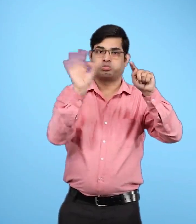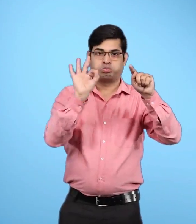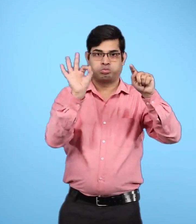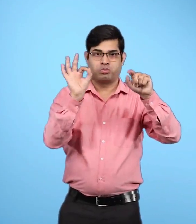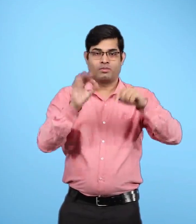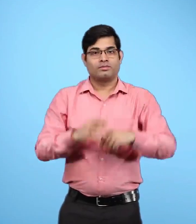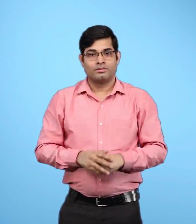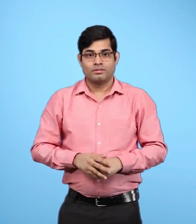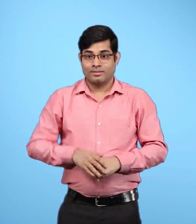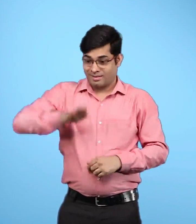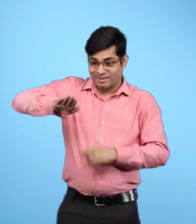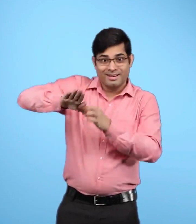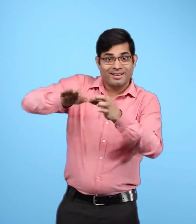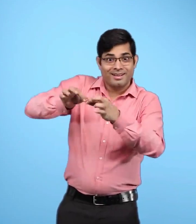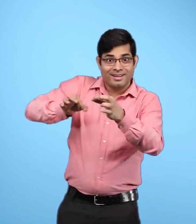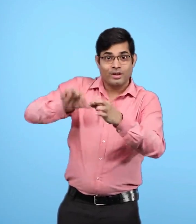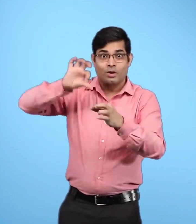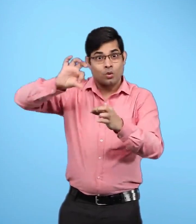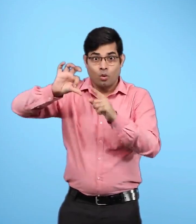number of children having shoe size 9.